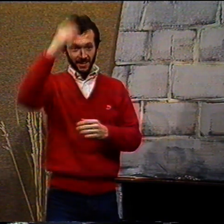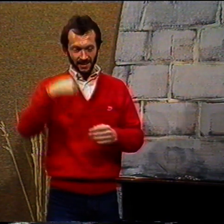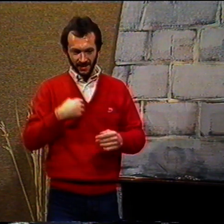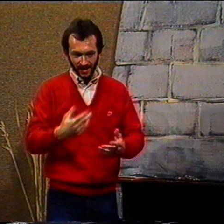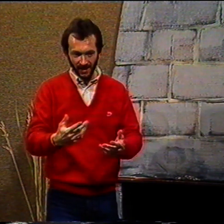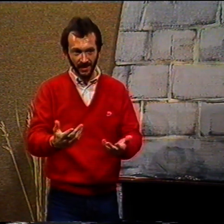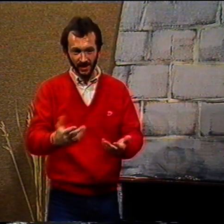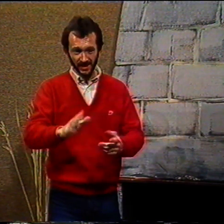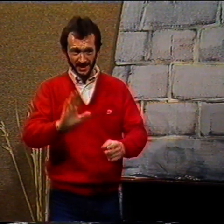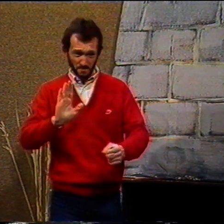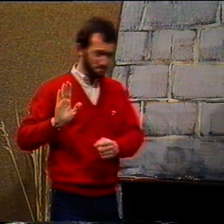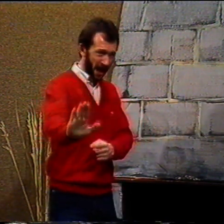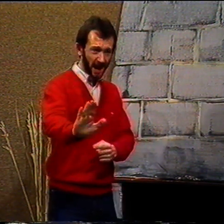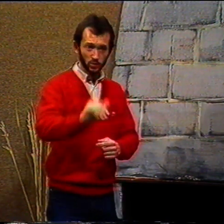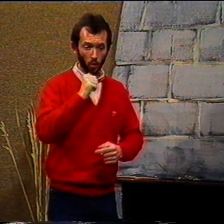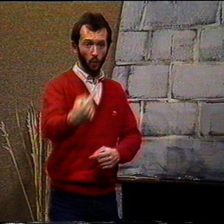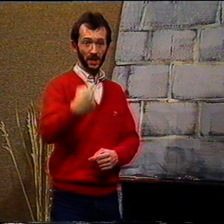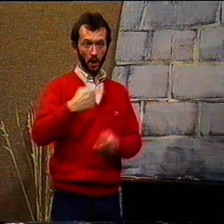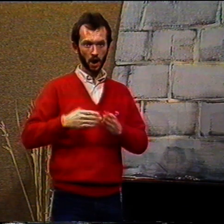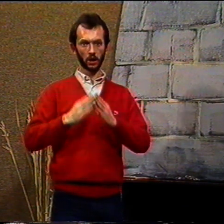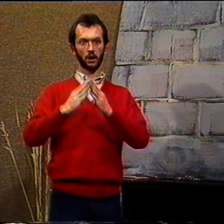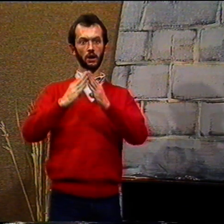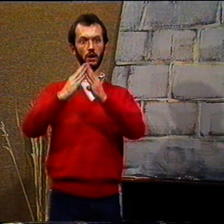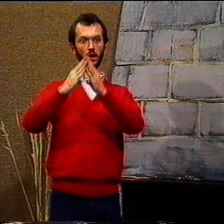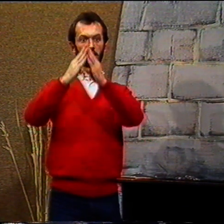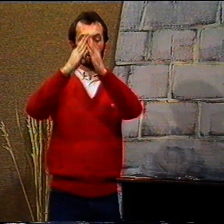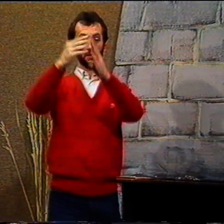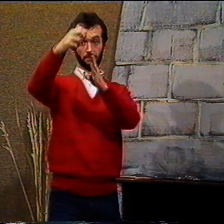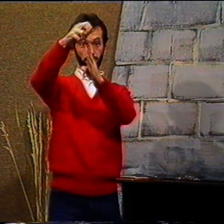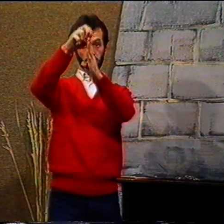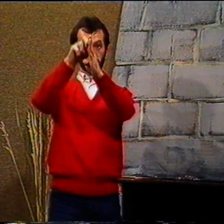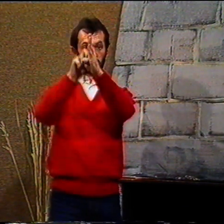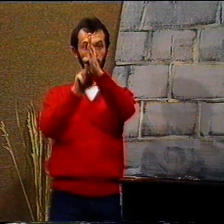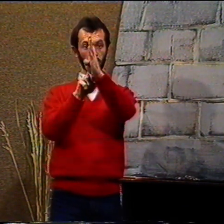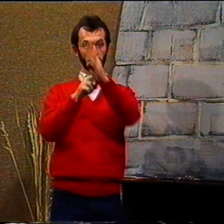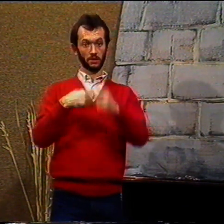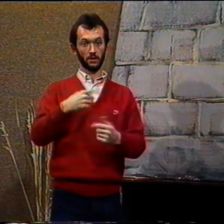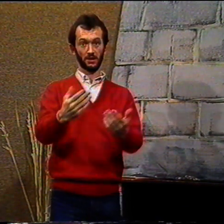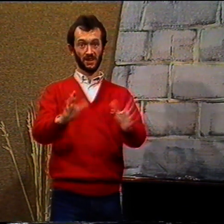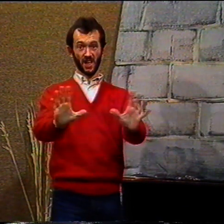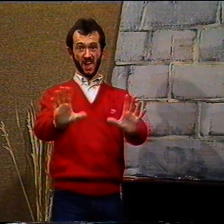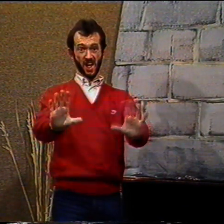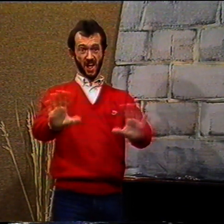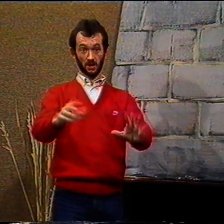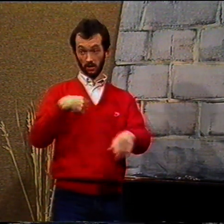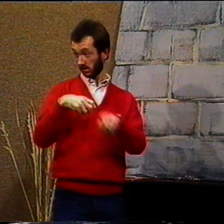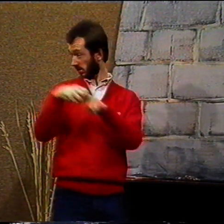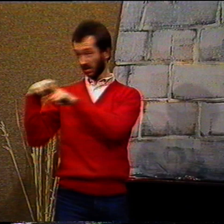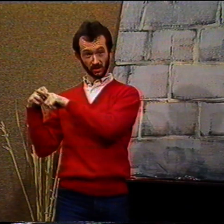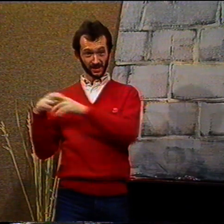end, literally standing on end. I pushed him back. Don't come this way, because when the boat's going up, you'll knock me out through the cabin. No, you'll